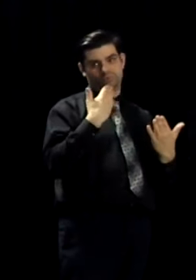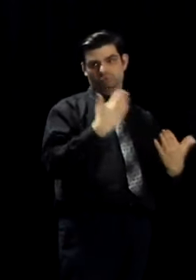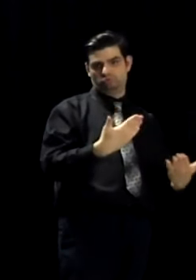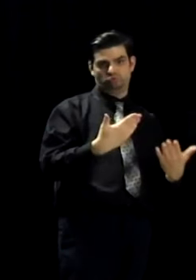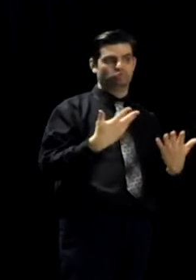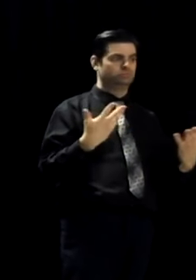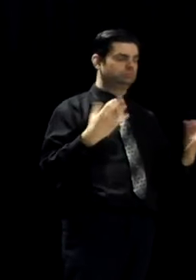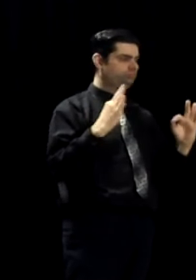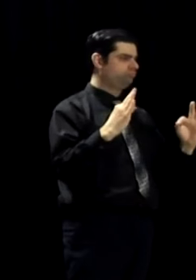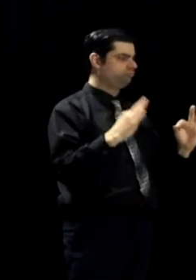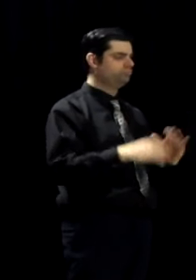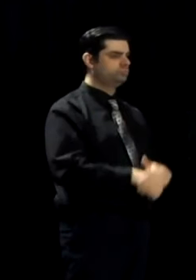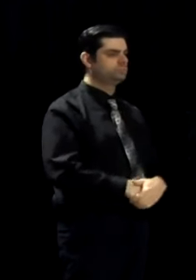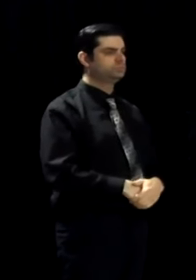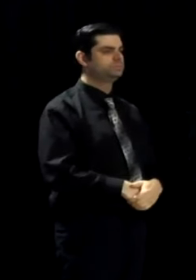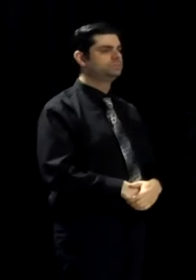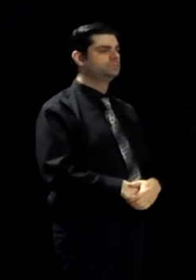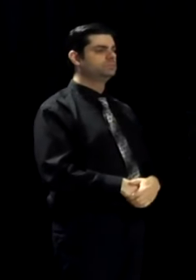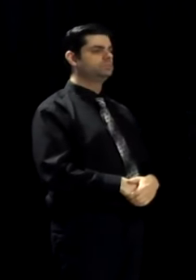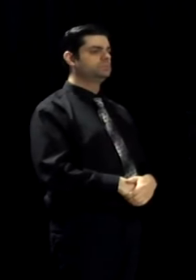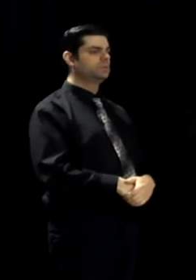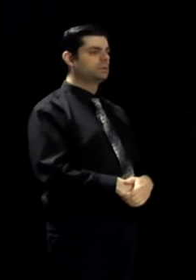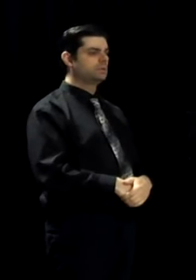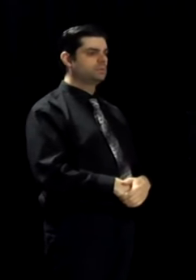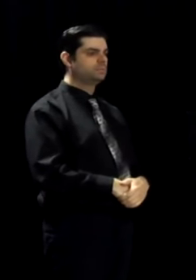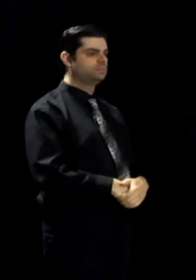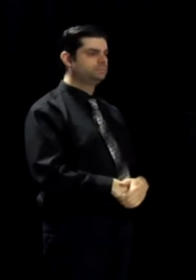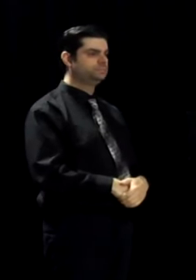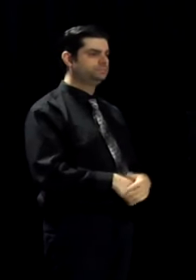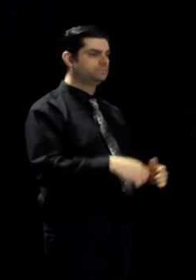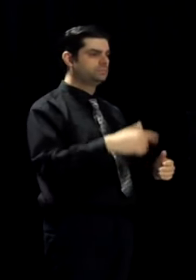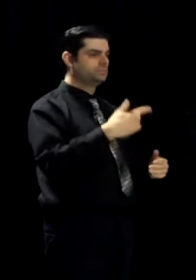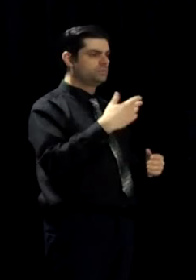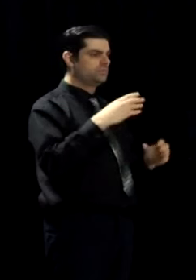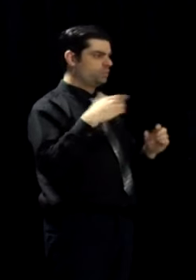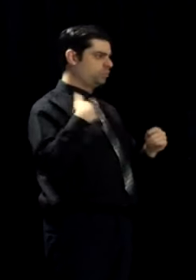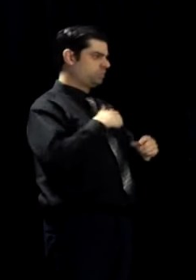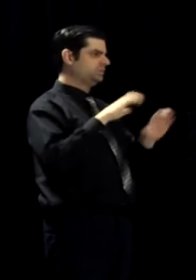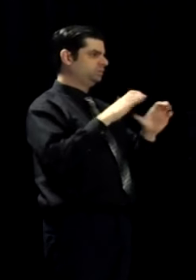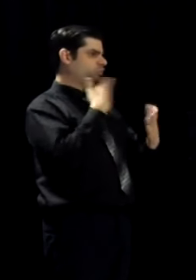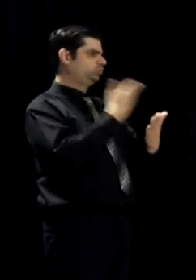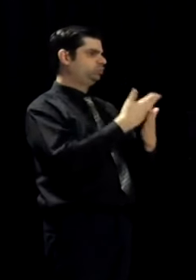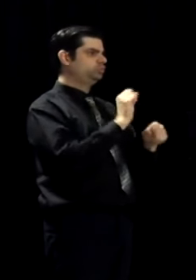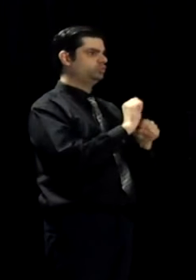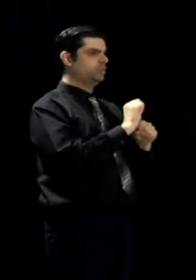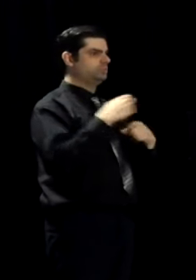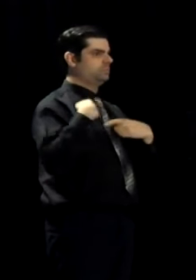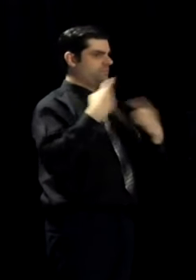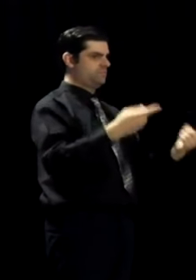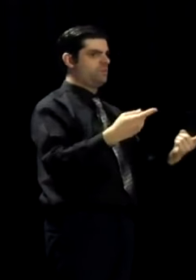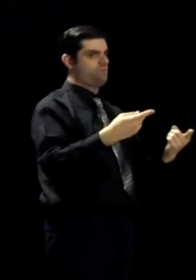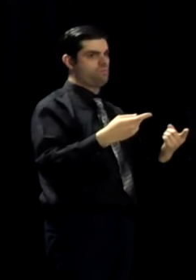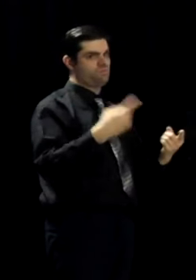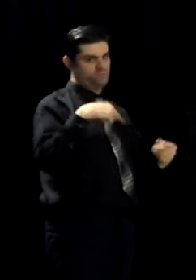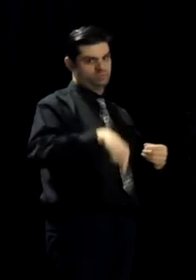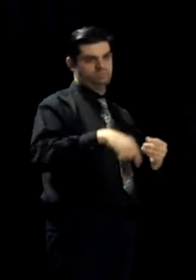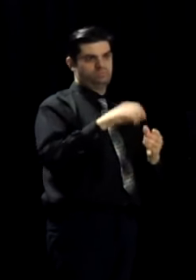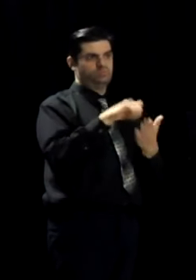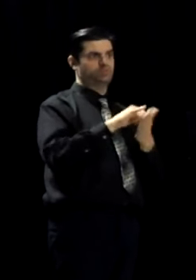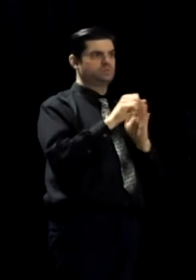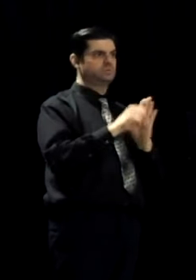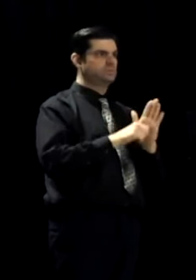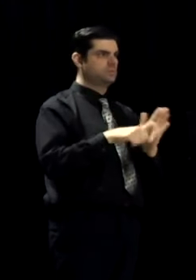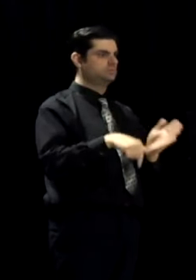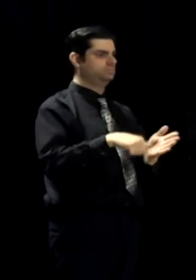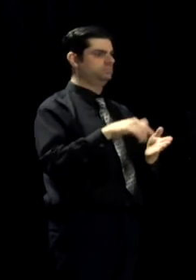to best? So so I think when you look at these, this is about not getting sick, and this is